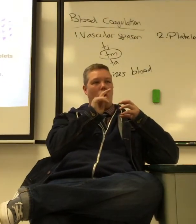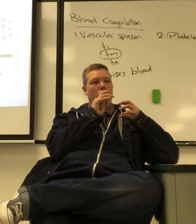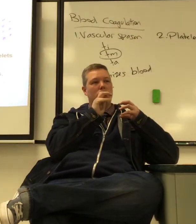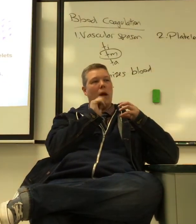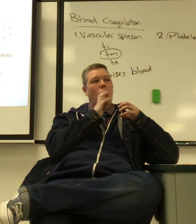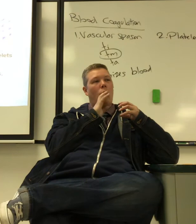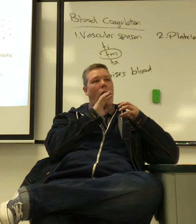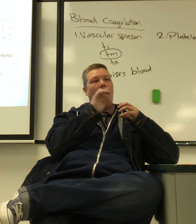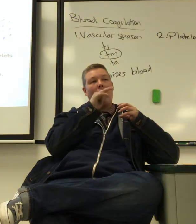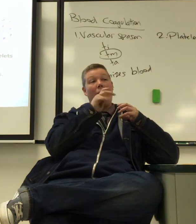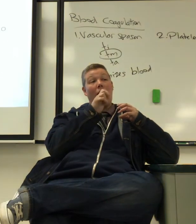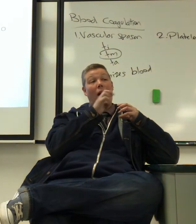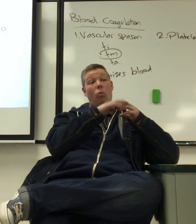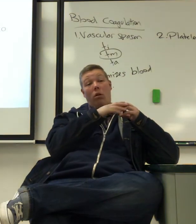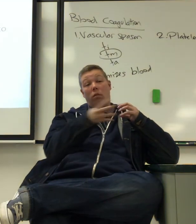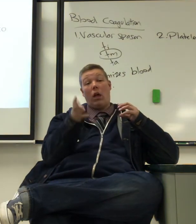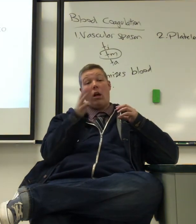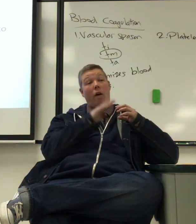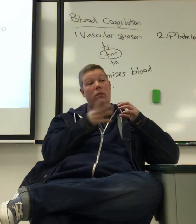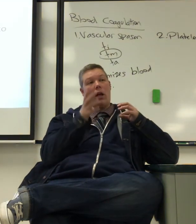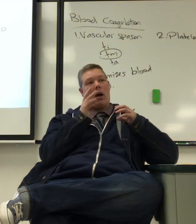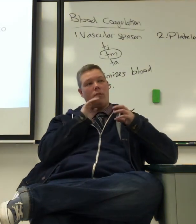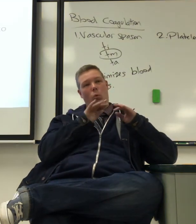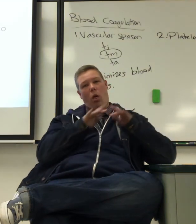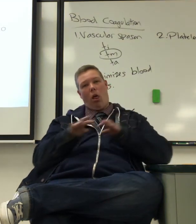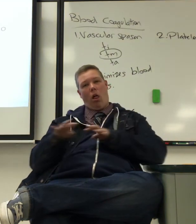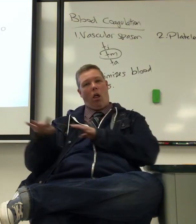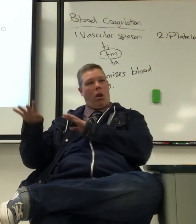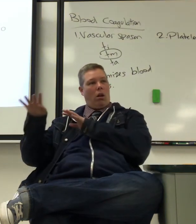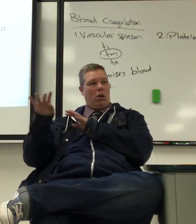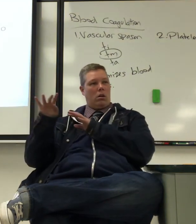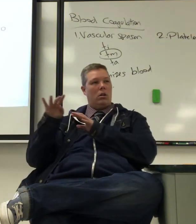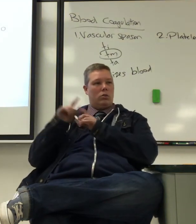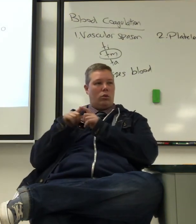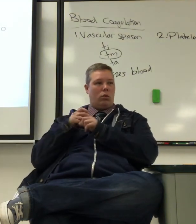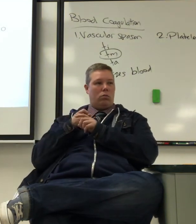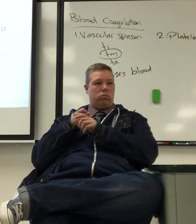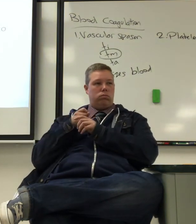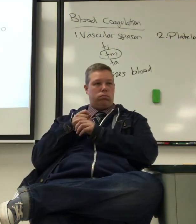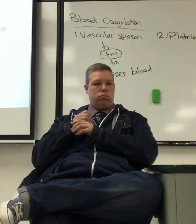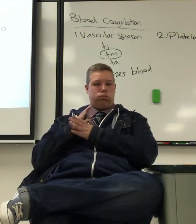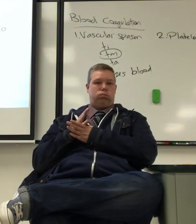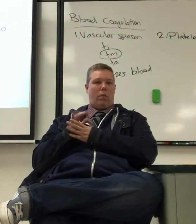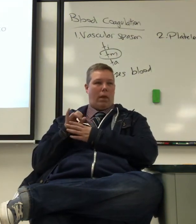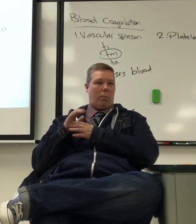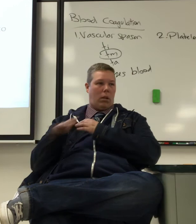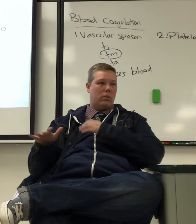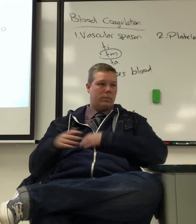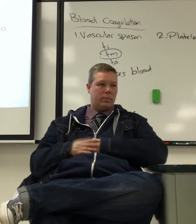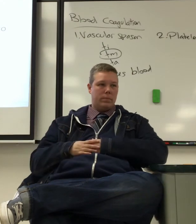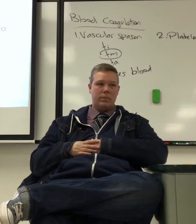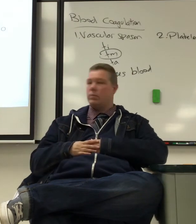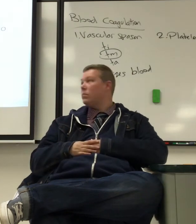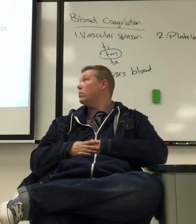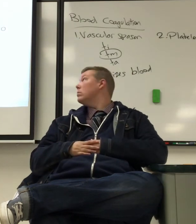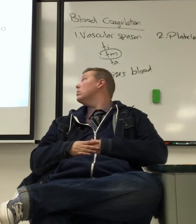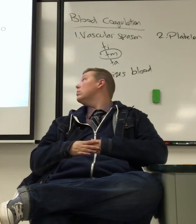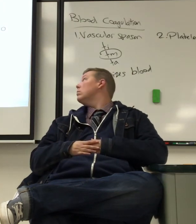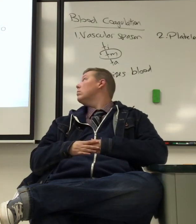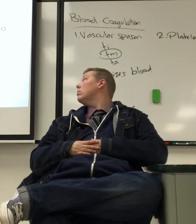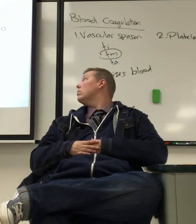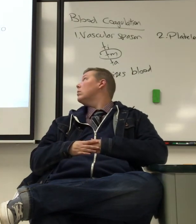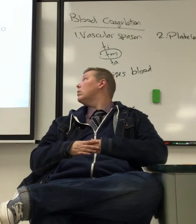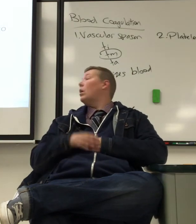on the drop of blood. So the megakaryocyte, we're concerned with the platelets really that are in the circulation. So they don't